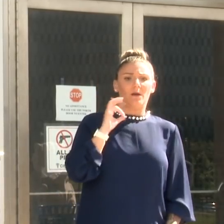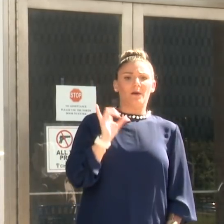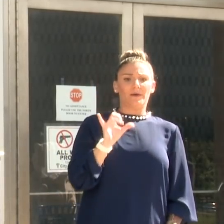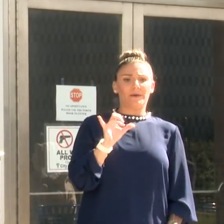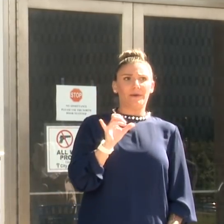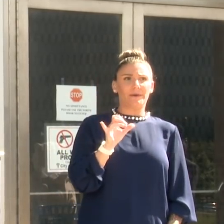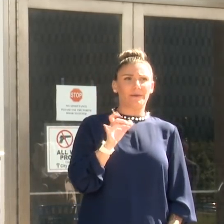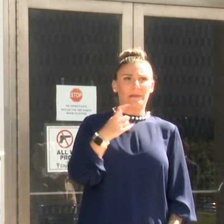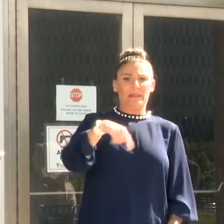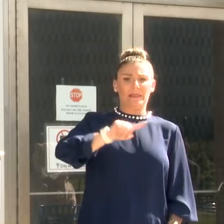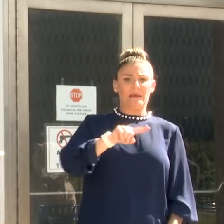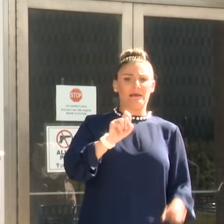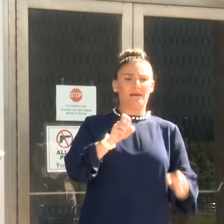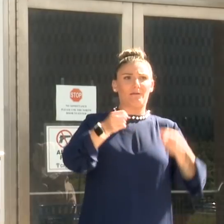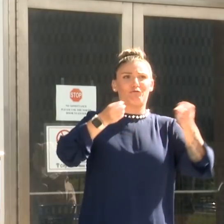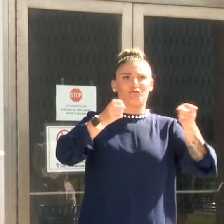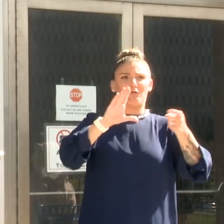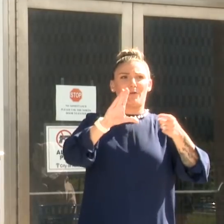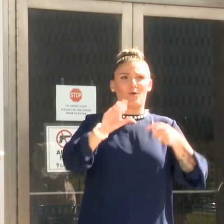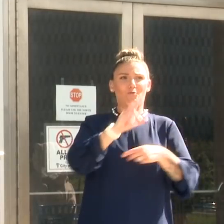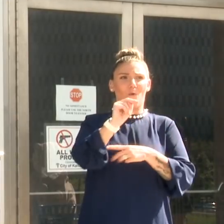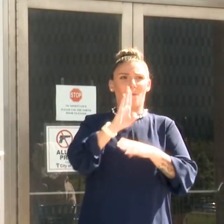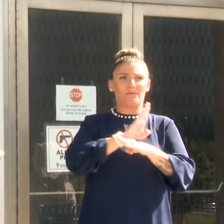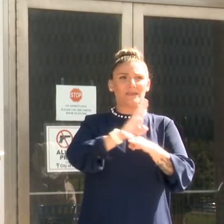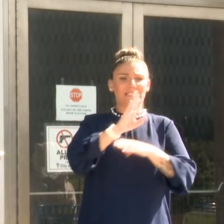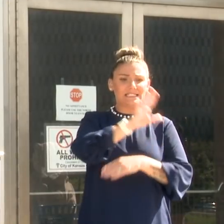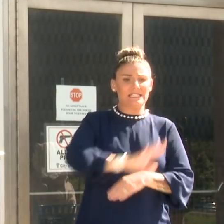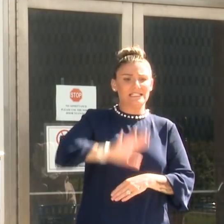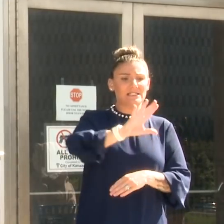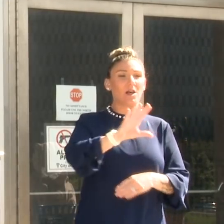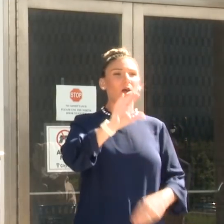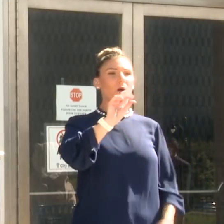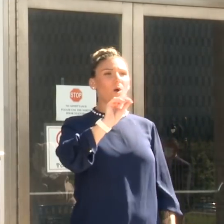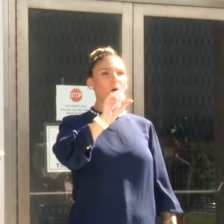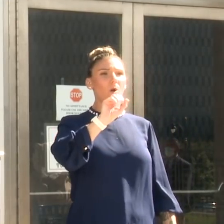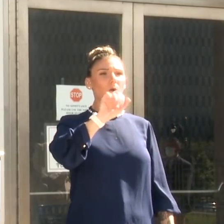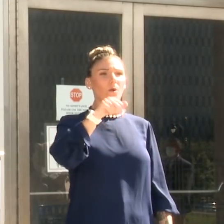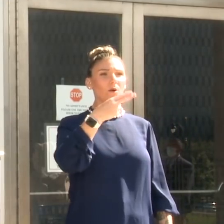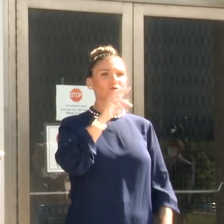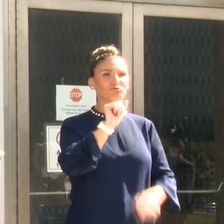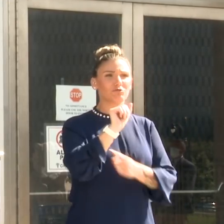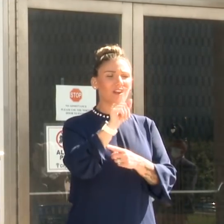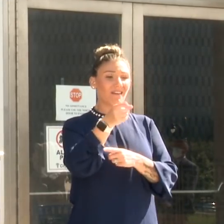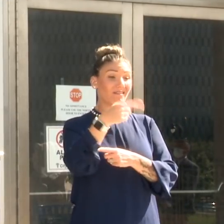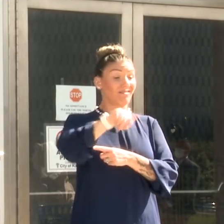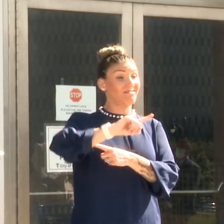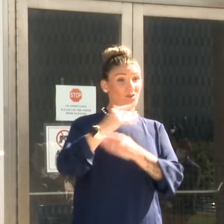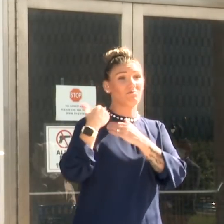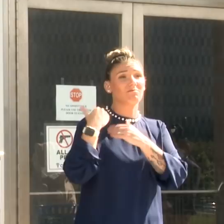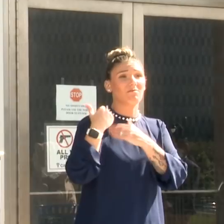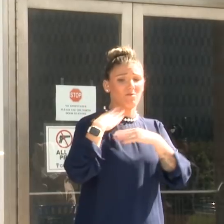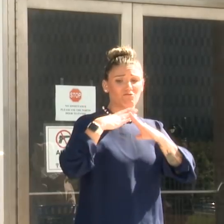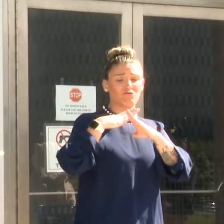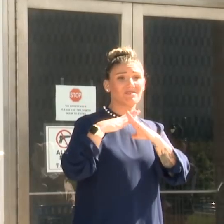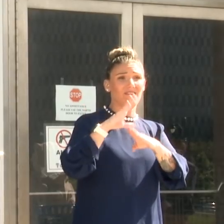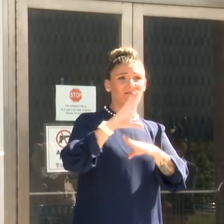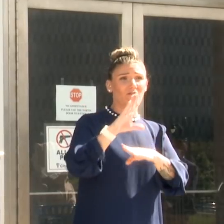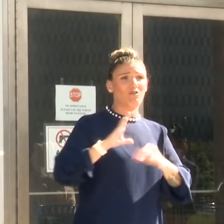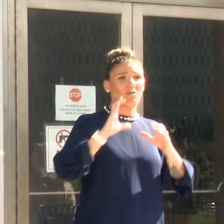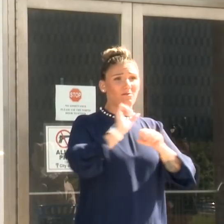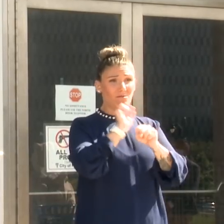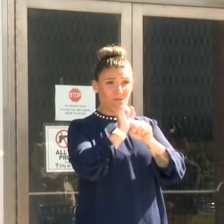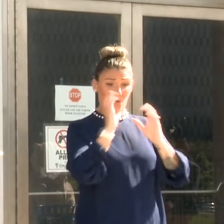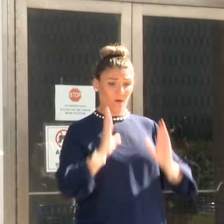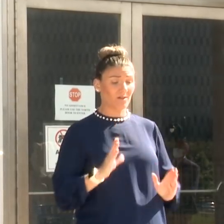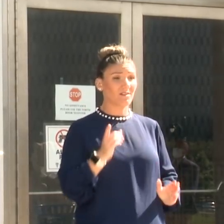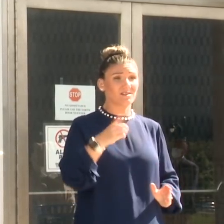are the ones that control their business environment. OSHA holds them accountable for protecting their own employees.